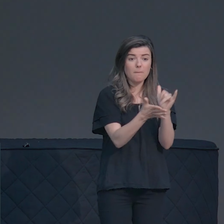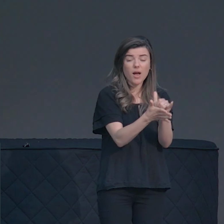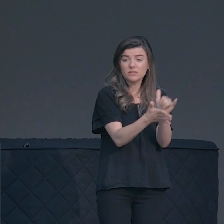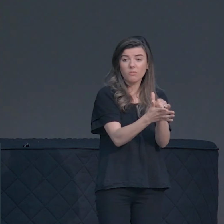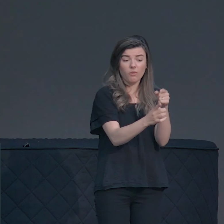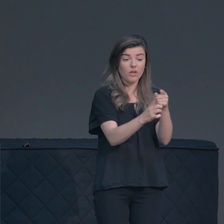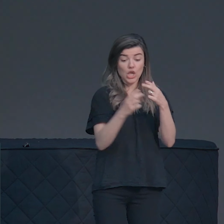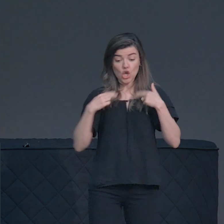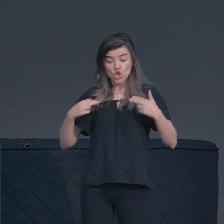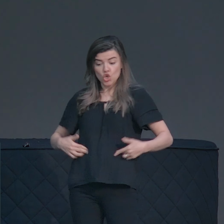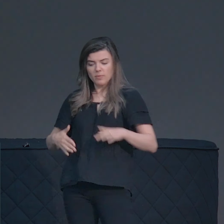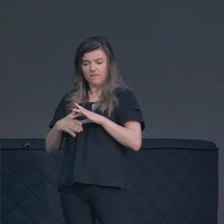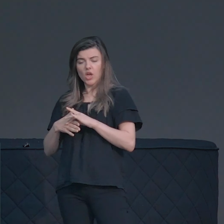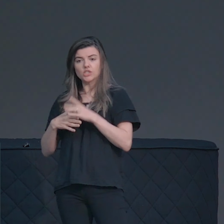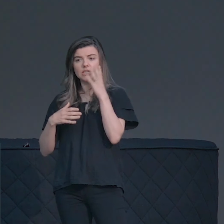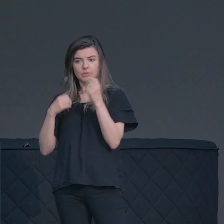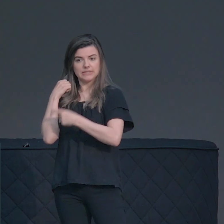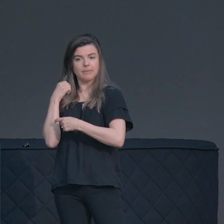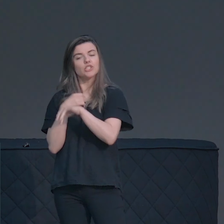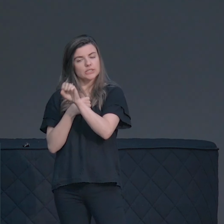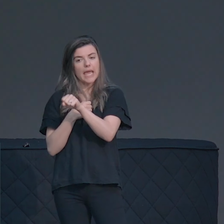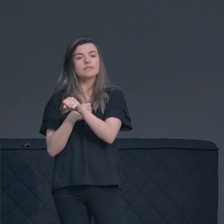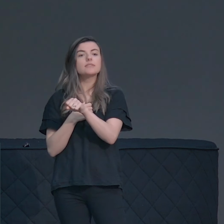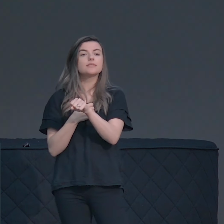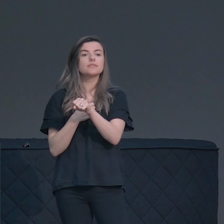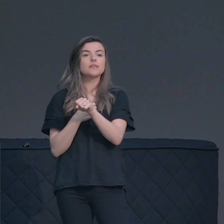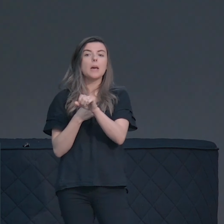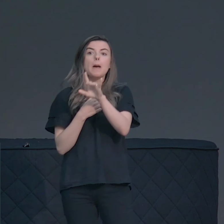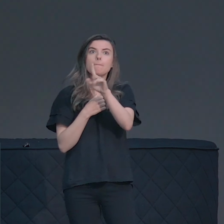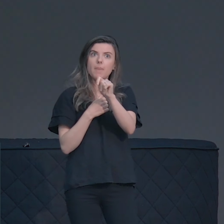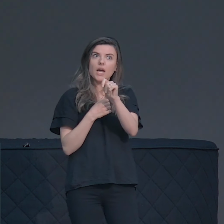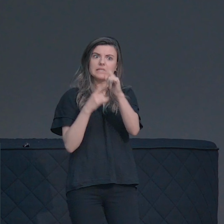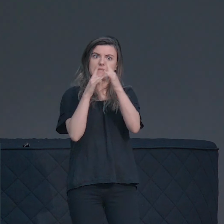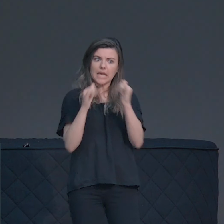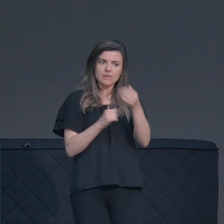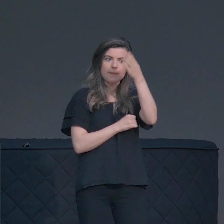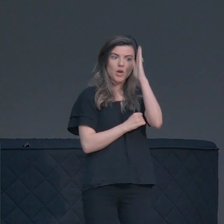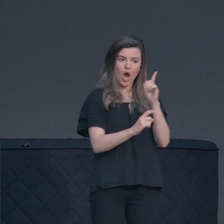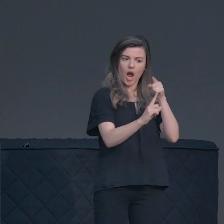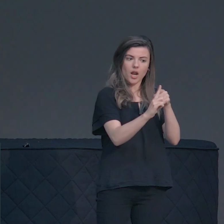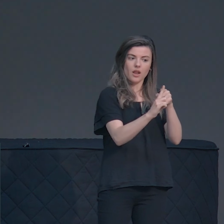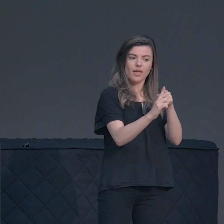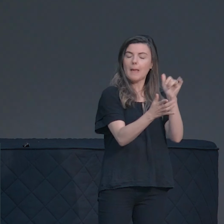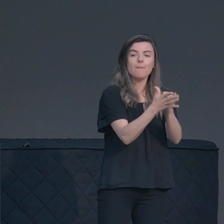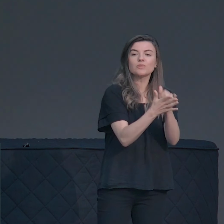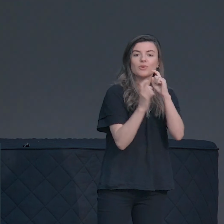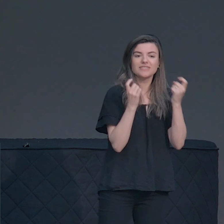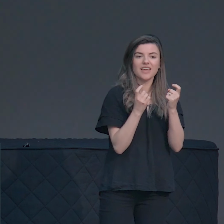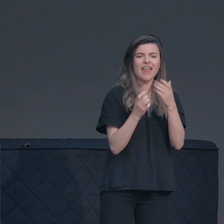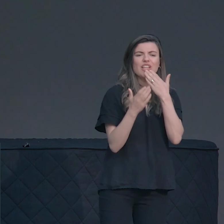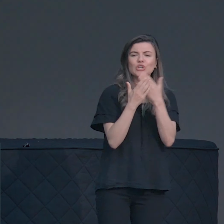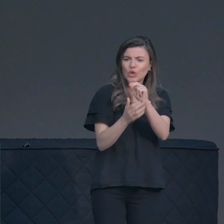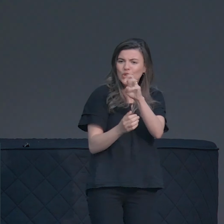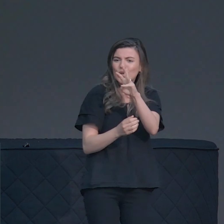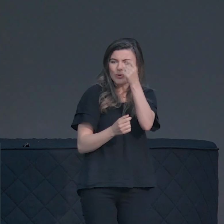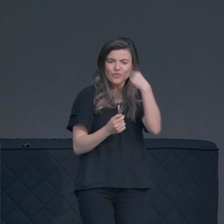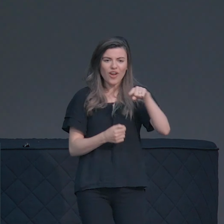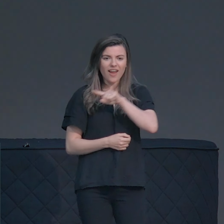His human flesh is tempted. But because Jesus is also God, he does not sin. And that's good news for